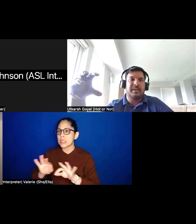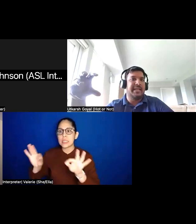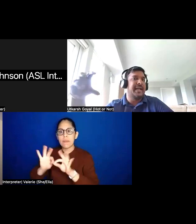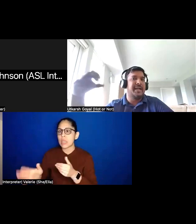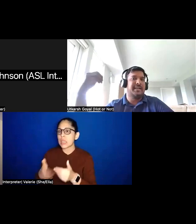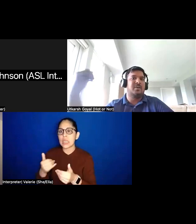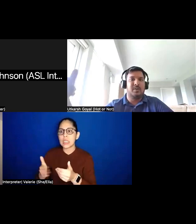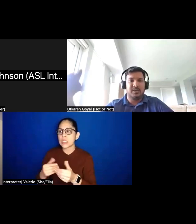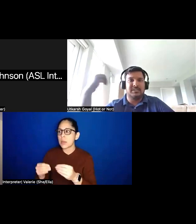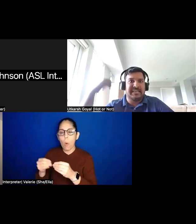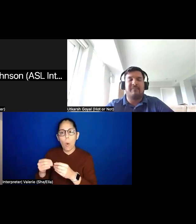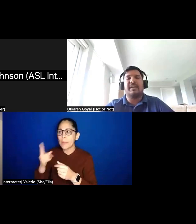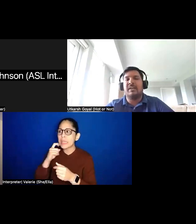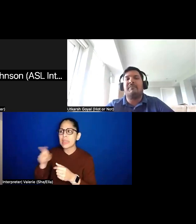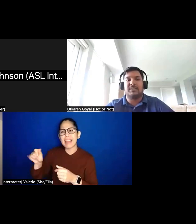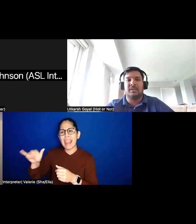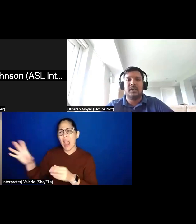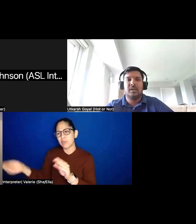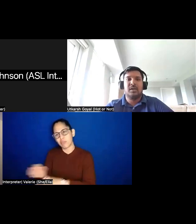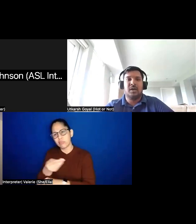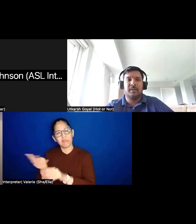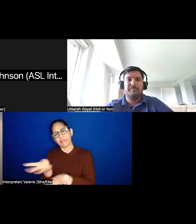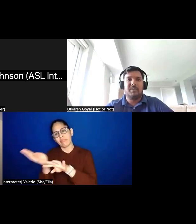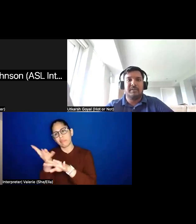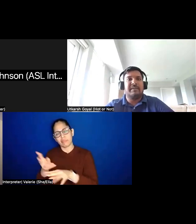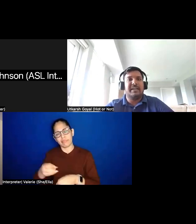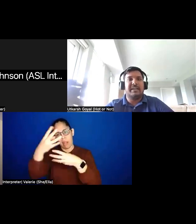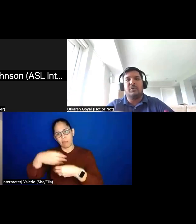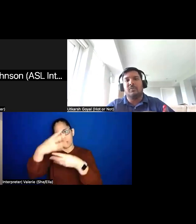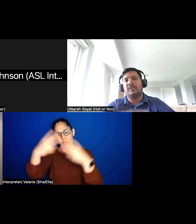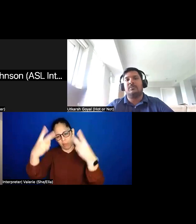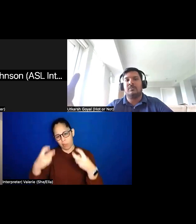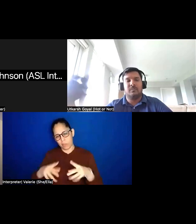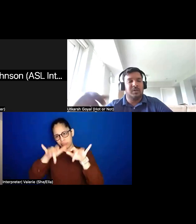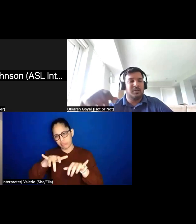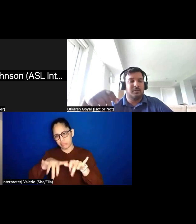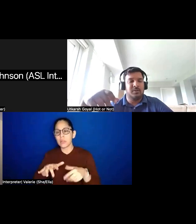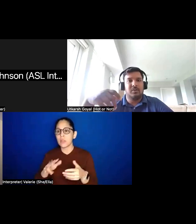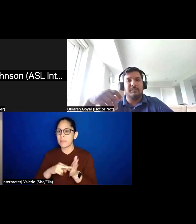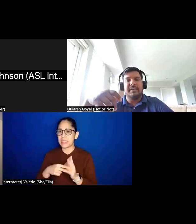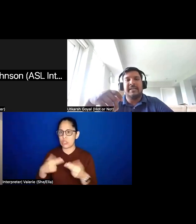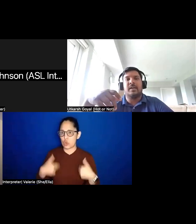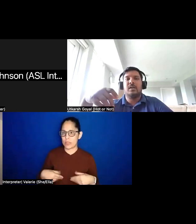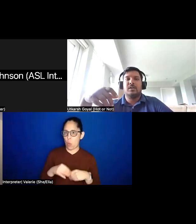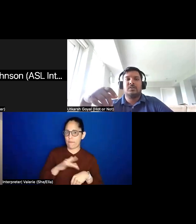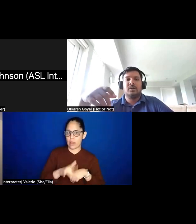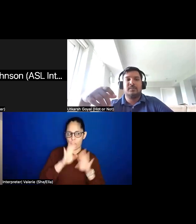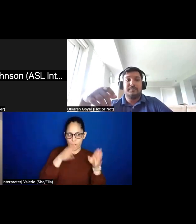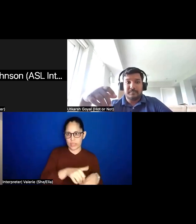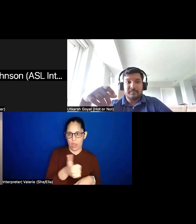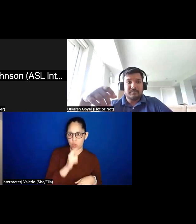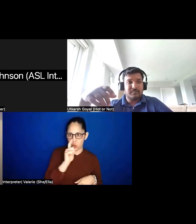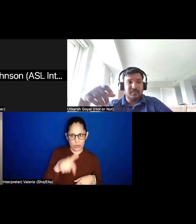you plug in AI and get your work done significantly faster than waiting for humans to, complete that.